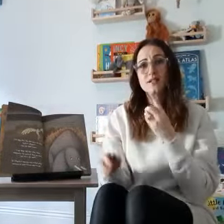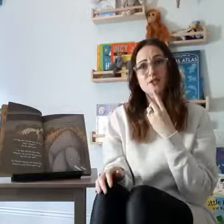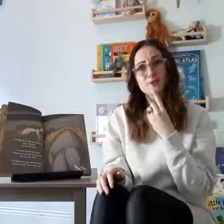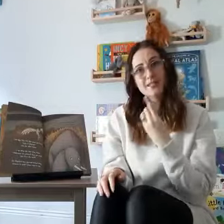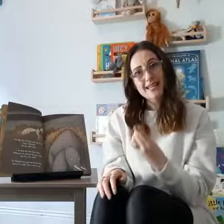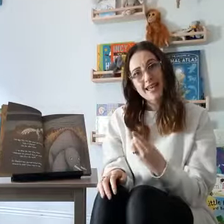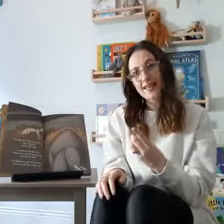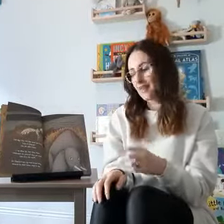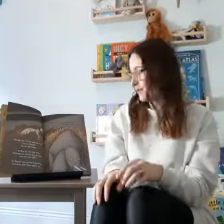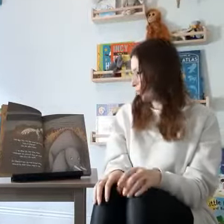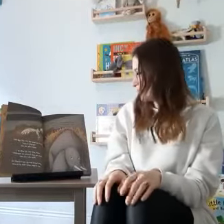to say.